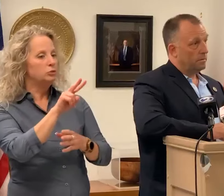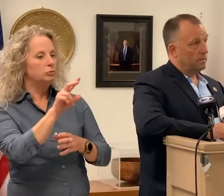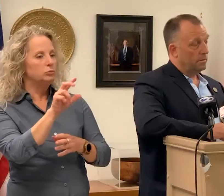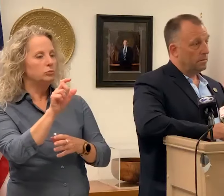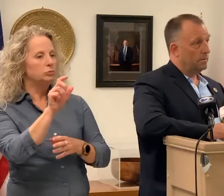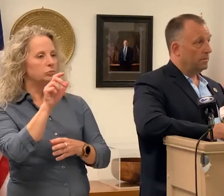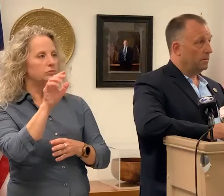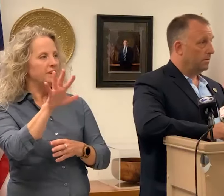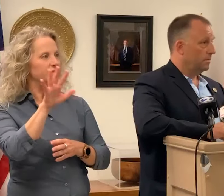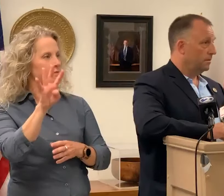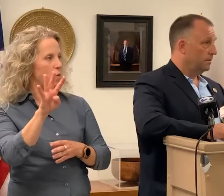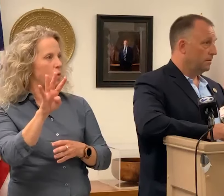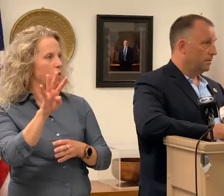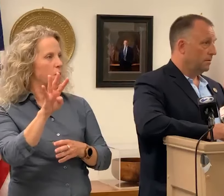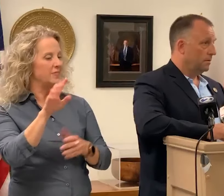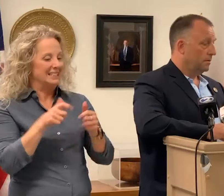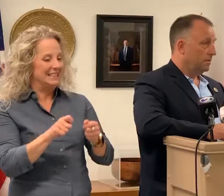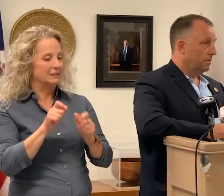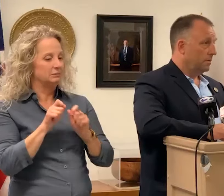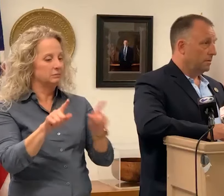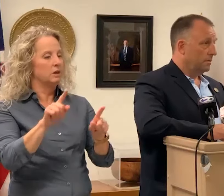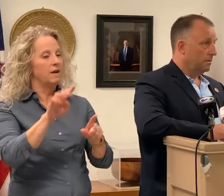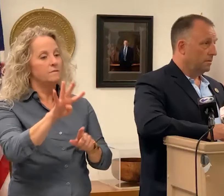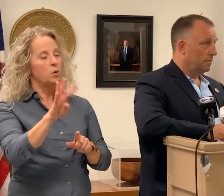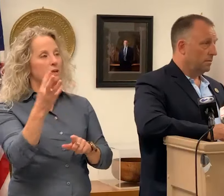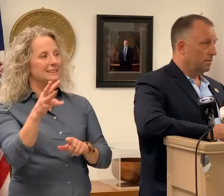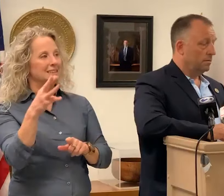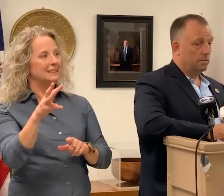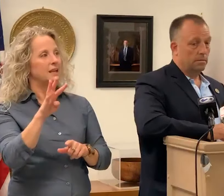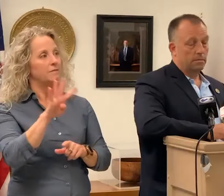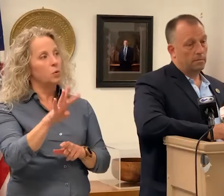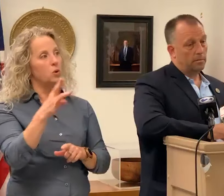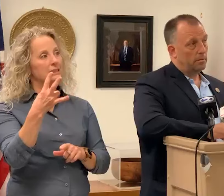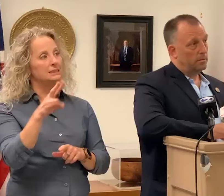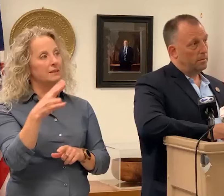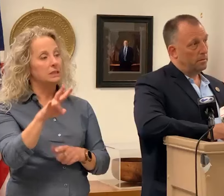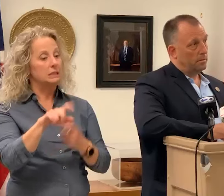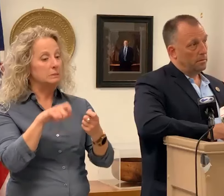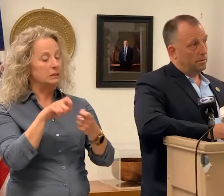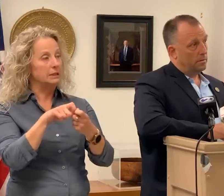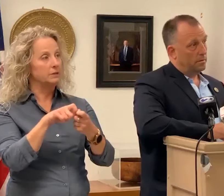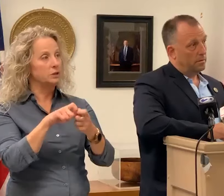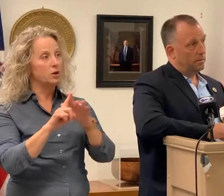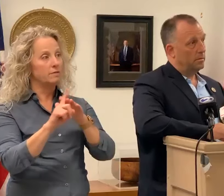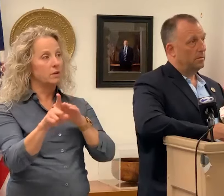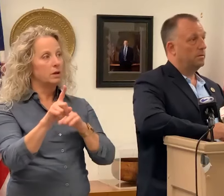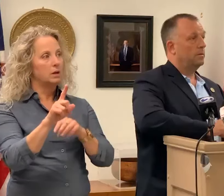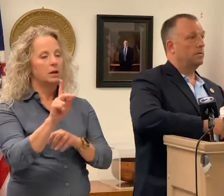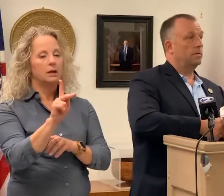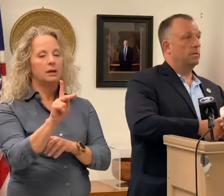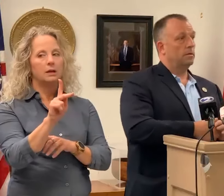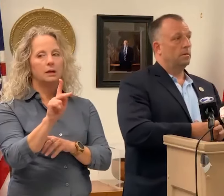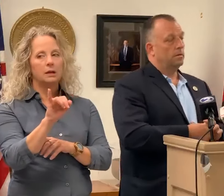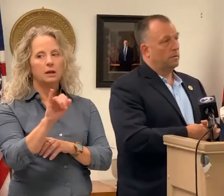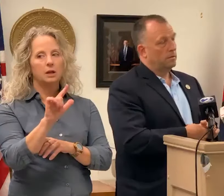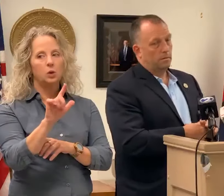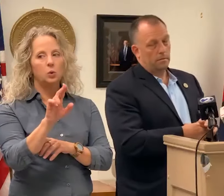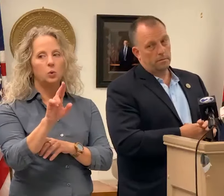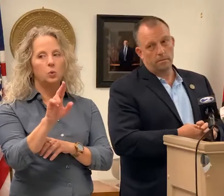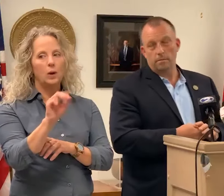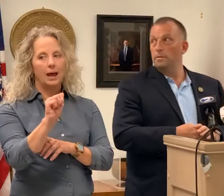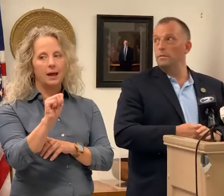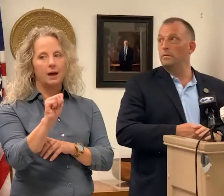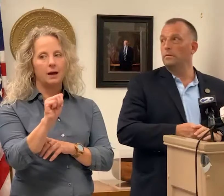the text alert went out at 4:16 and 4:17 specifically to evacuate Kilauea Mauka, a